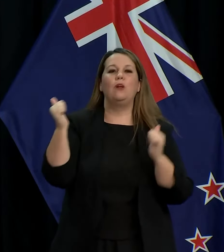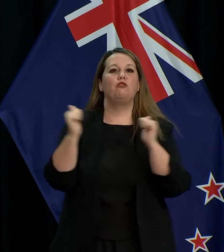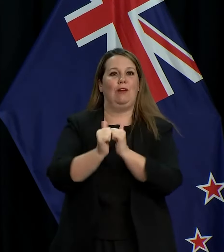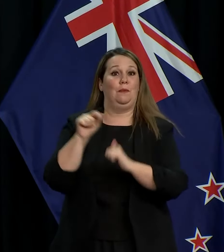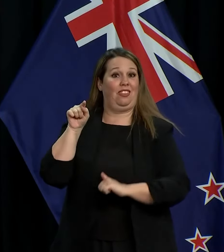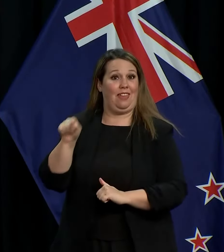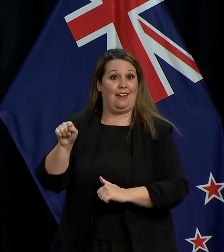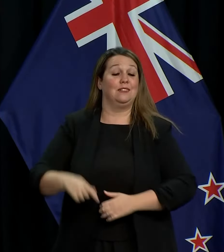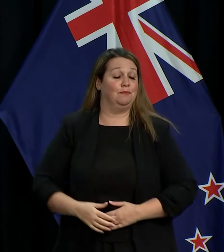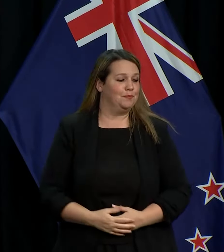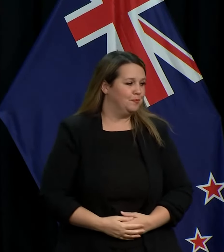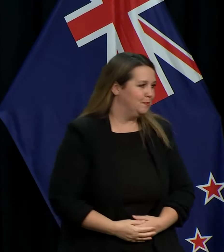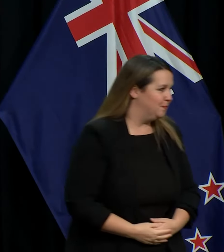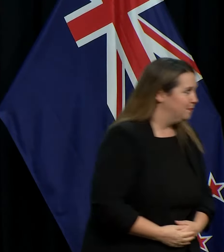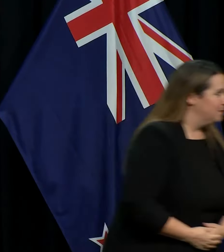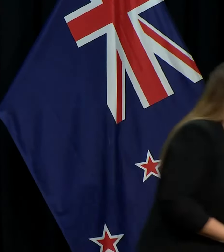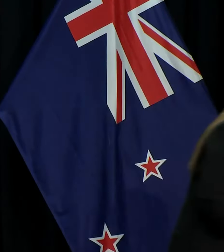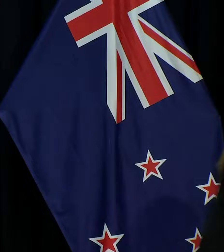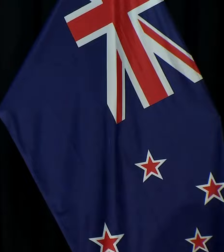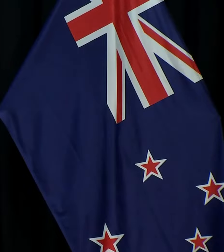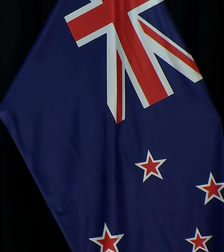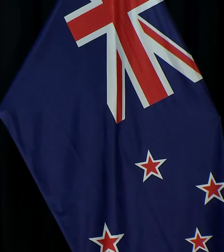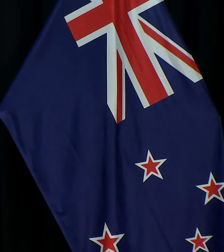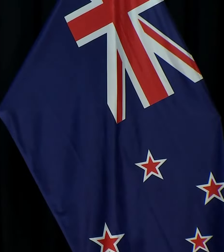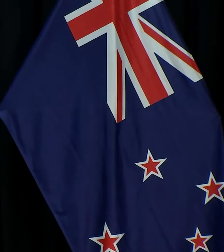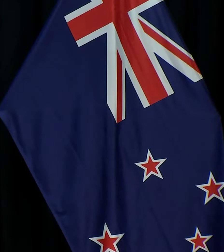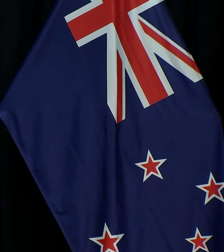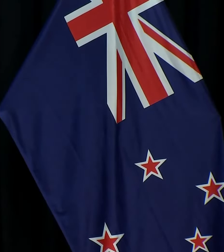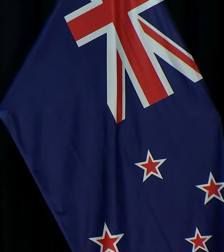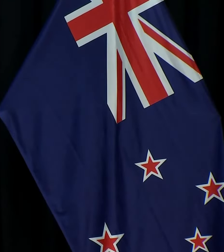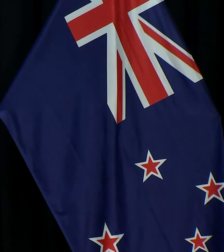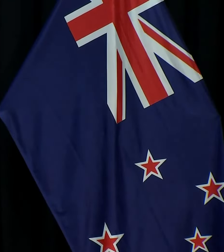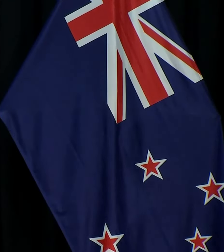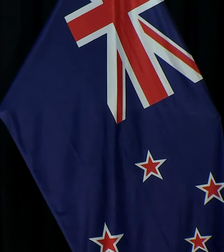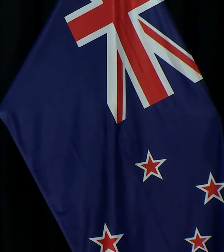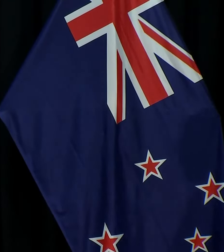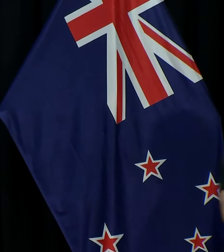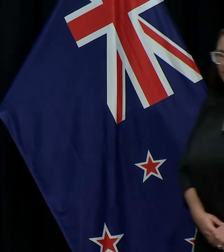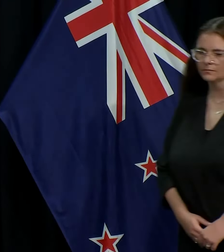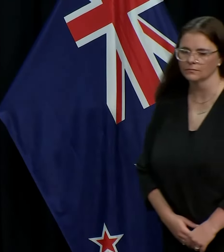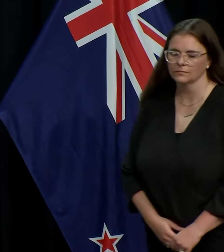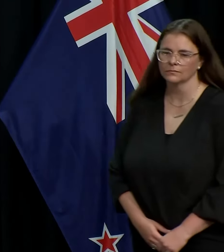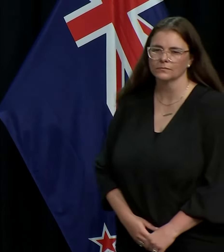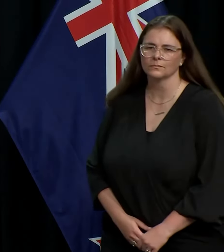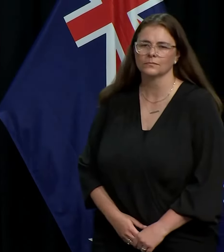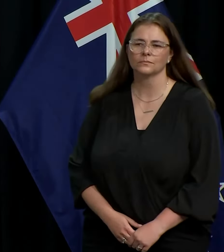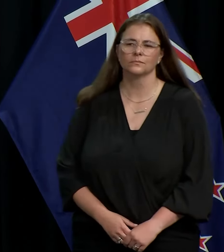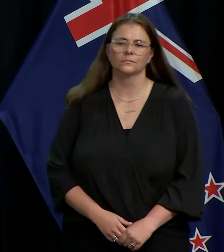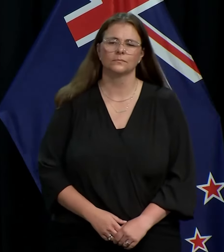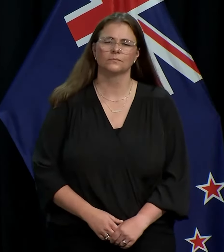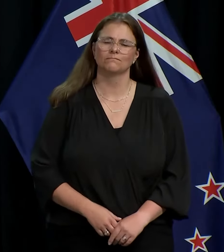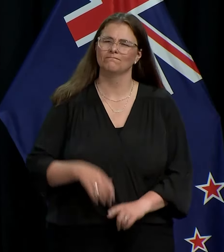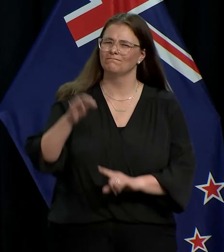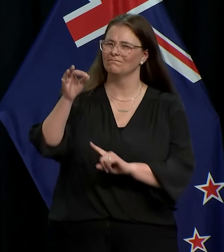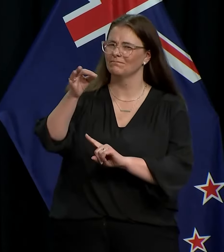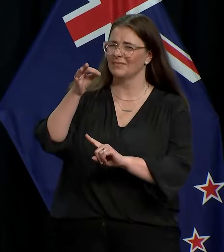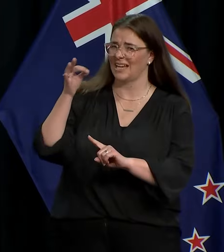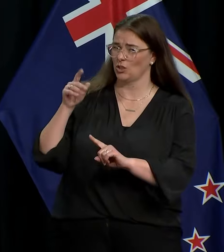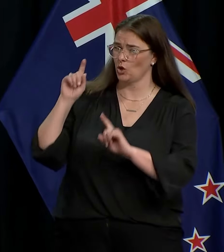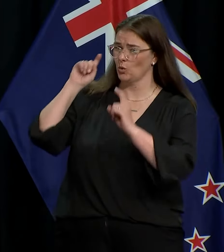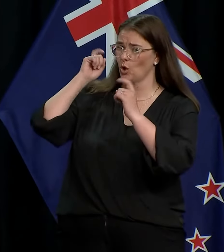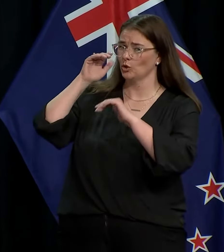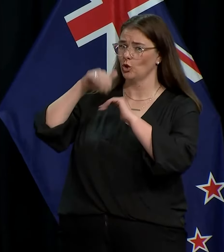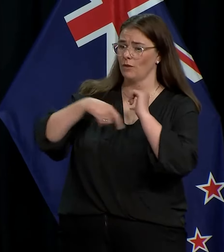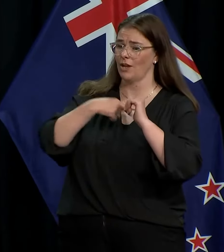I don't have your name. It's Lucy. Lucy. Sorry, Lucy. Are you concerned that we might see similar agreements between China and other Pacific countries